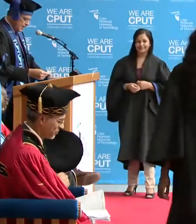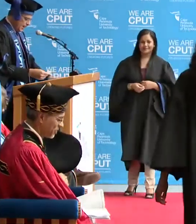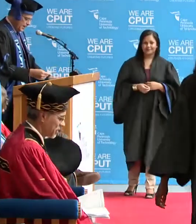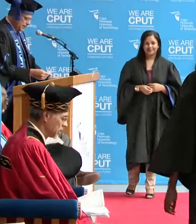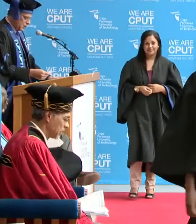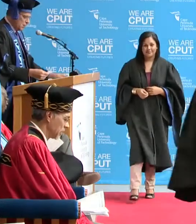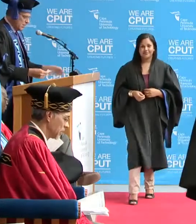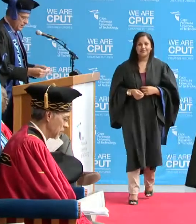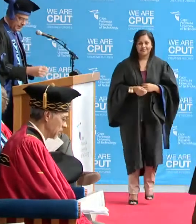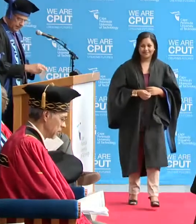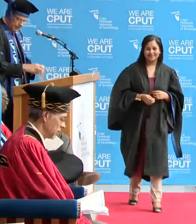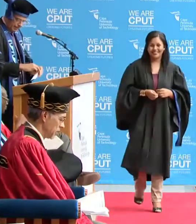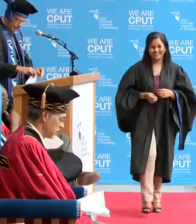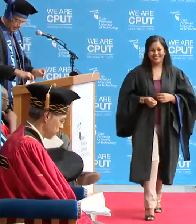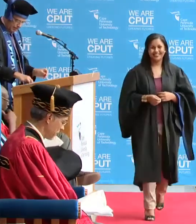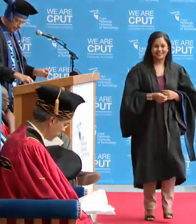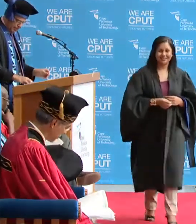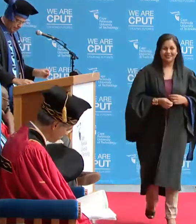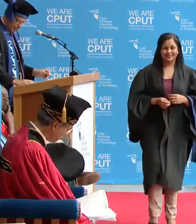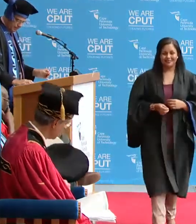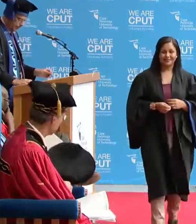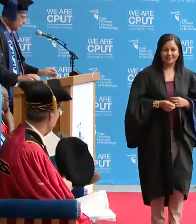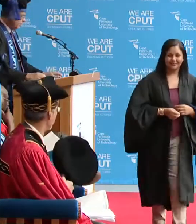Melanie Candice Koopman.